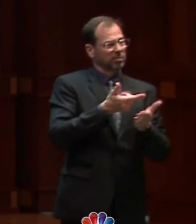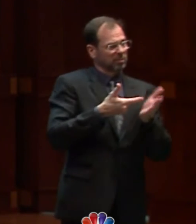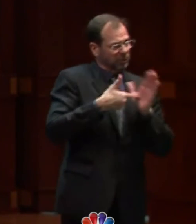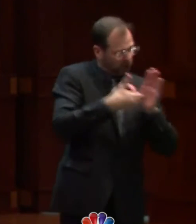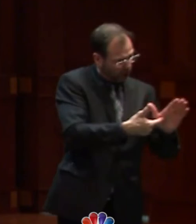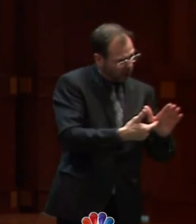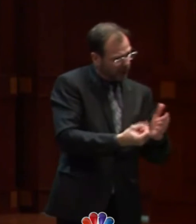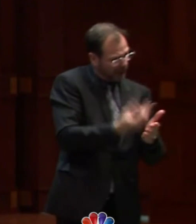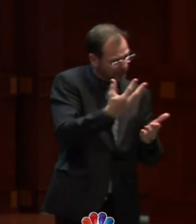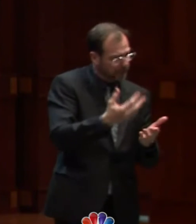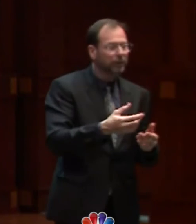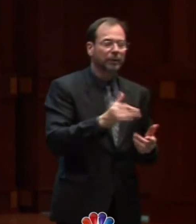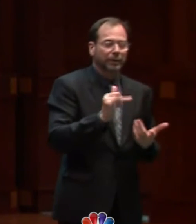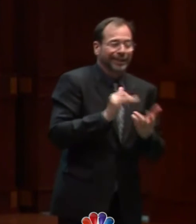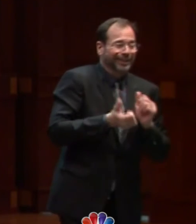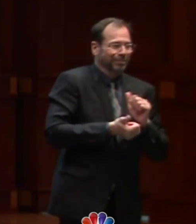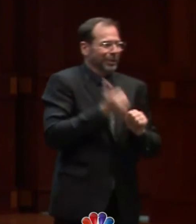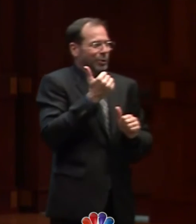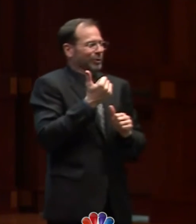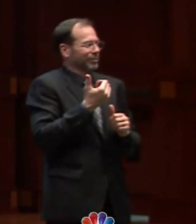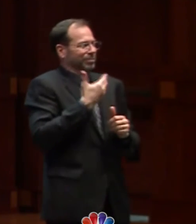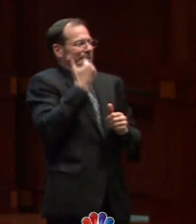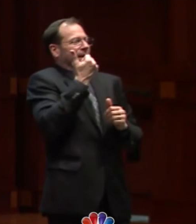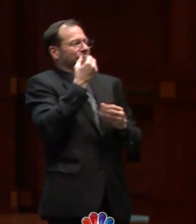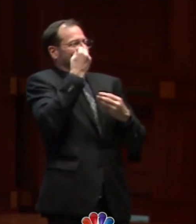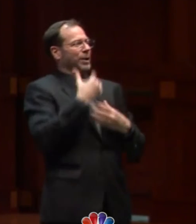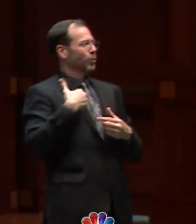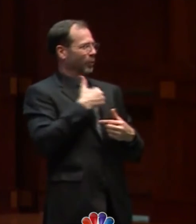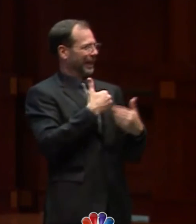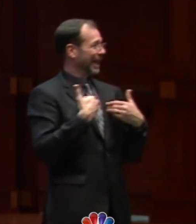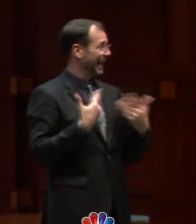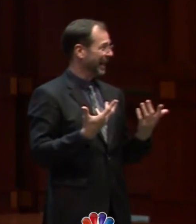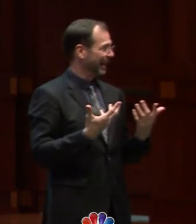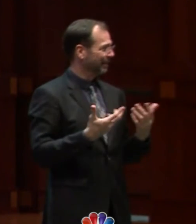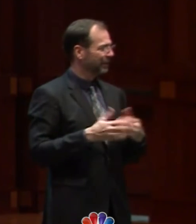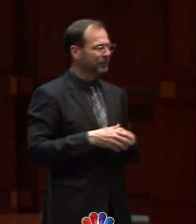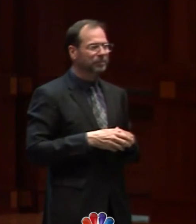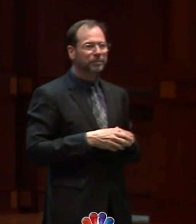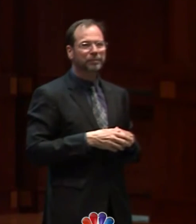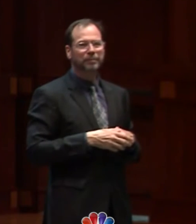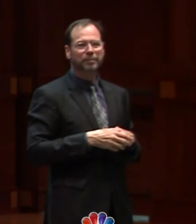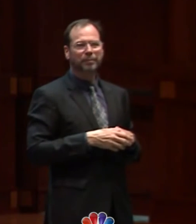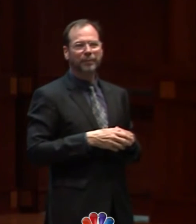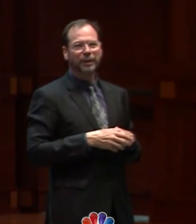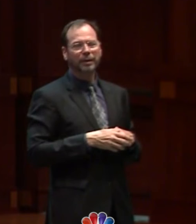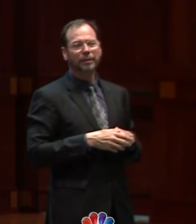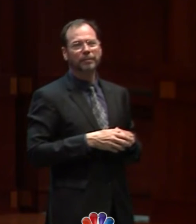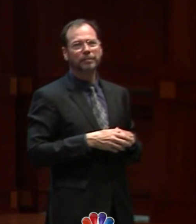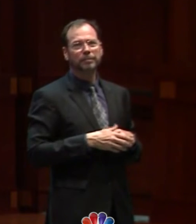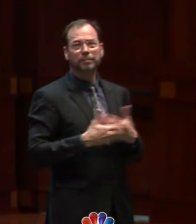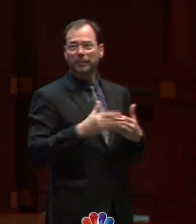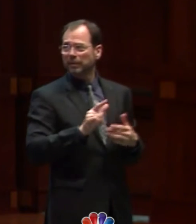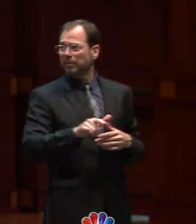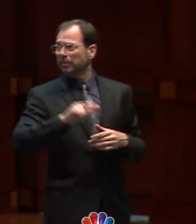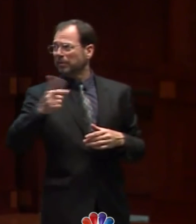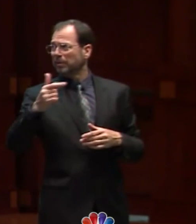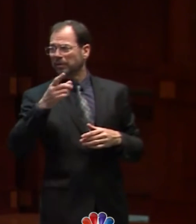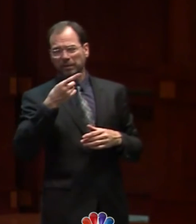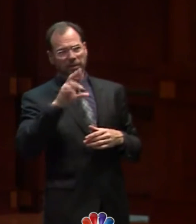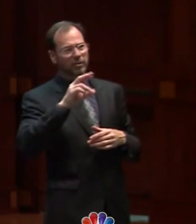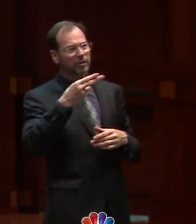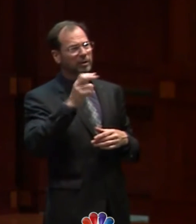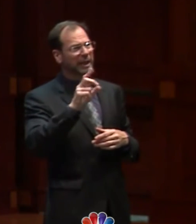It's the most cumulative information we have. That's what I was going to say. Let me open this up to the Dr. Hellerstedt